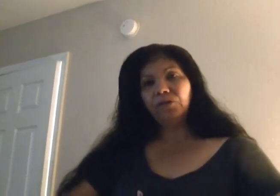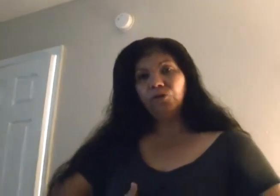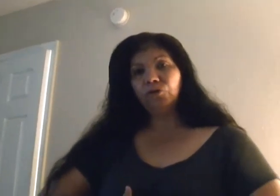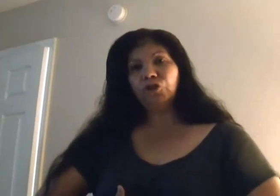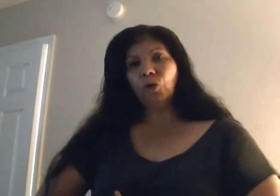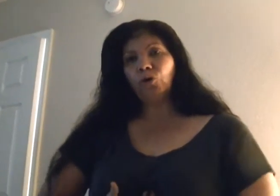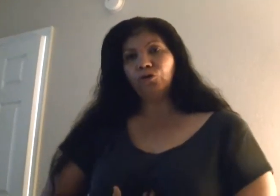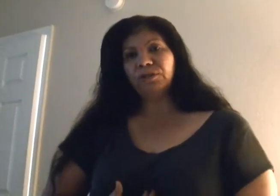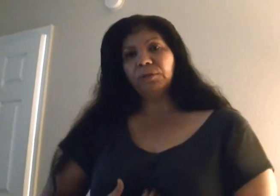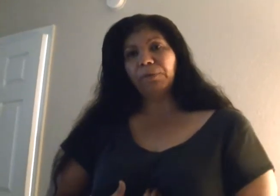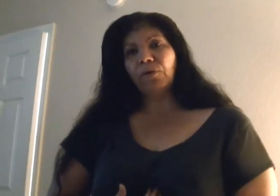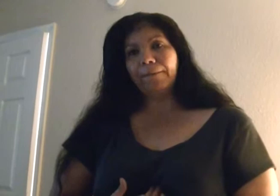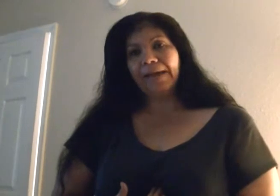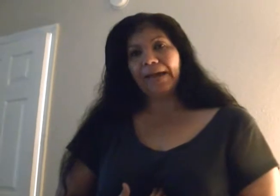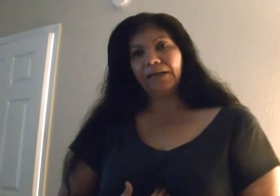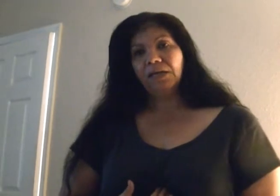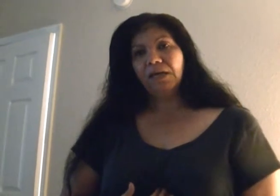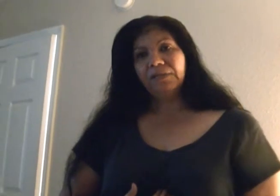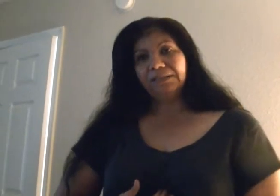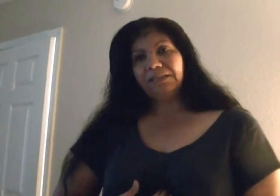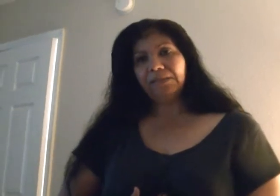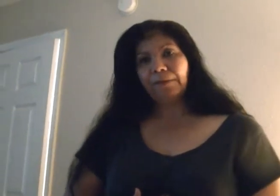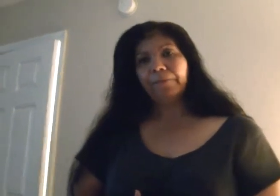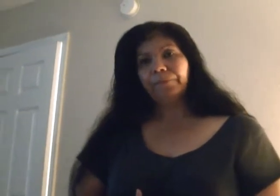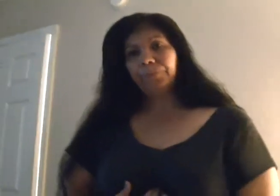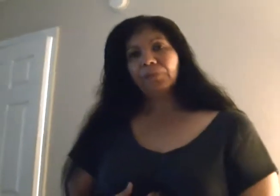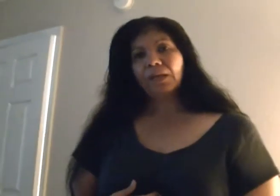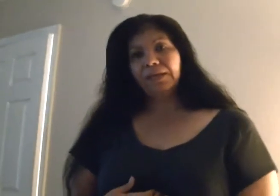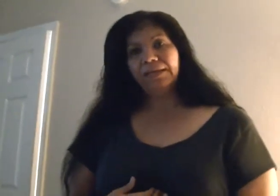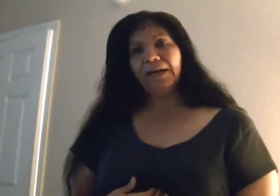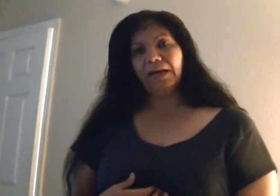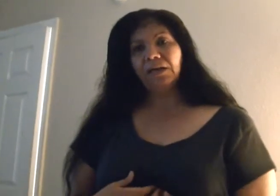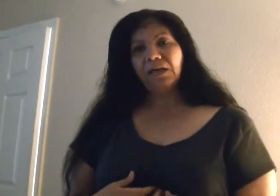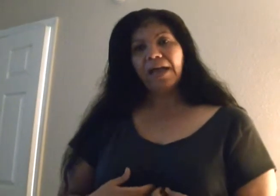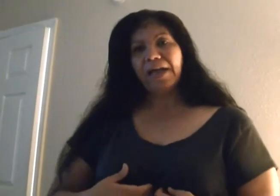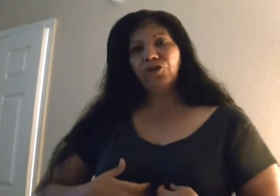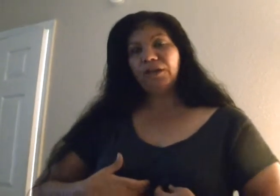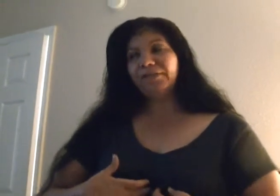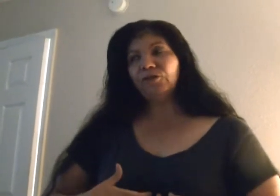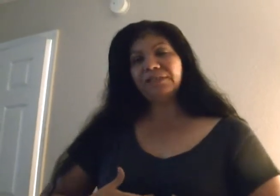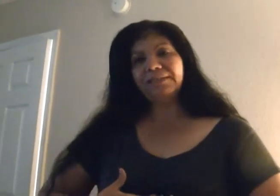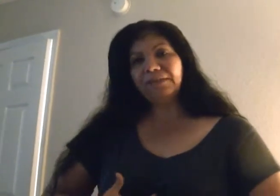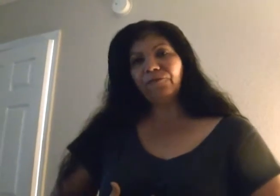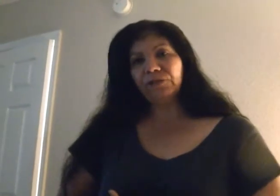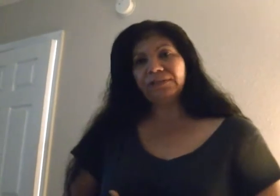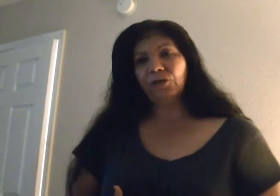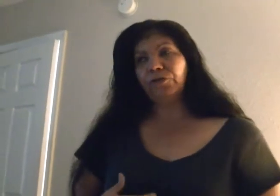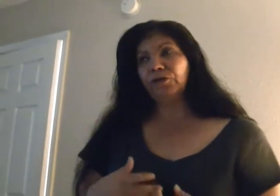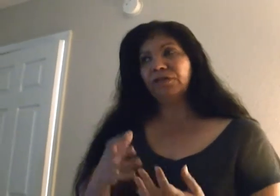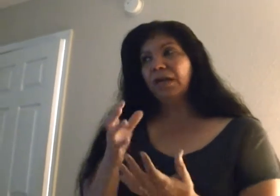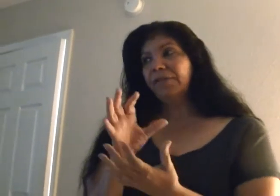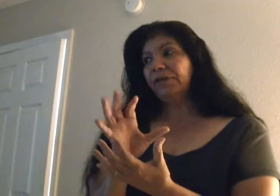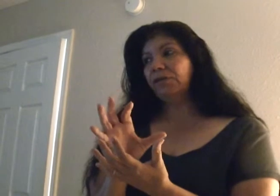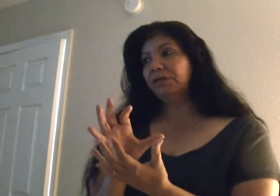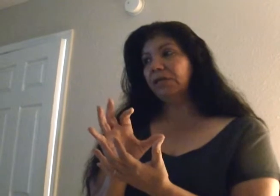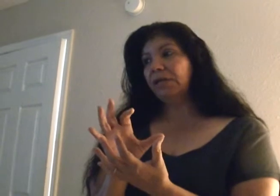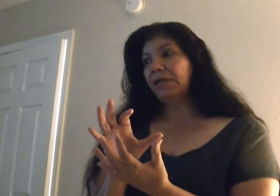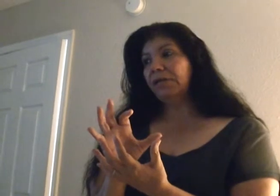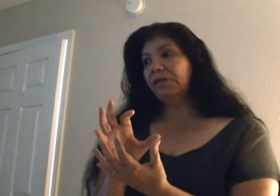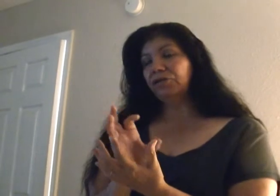your soul, your spirit man. Or a scripture that comes to your remembrance. Yeah. And there's a difference there. There's